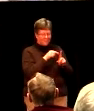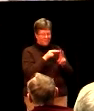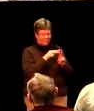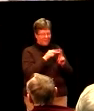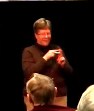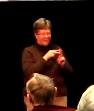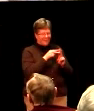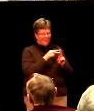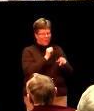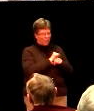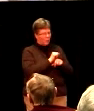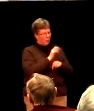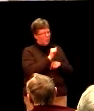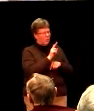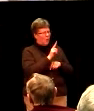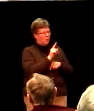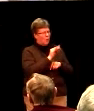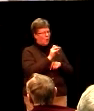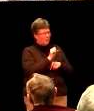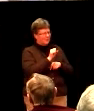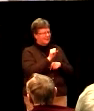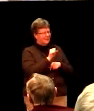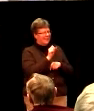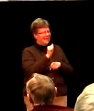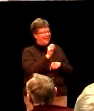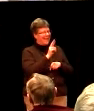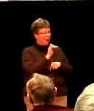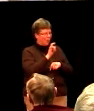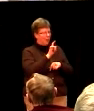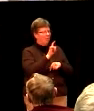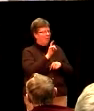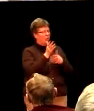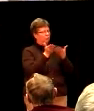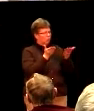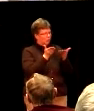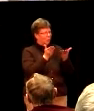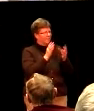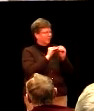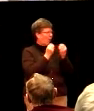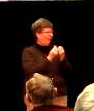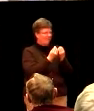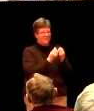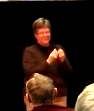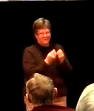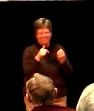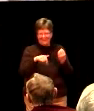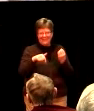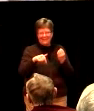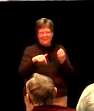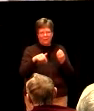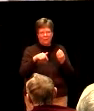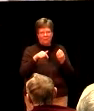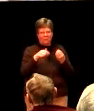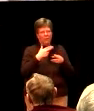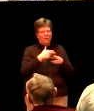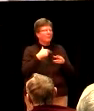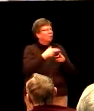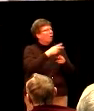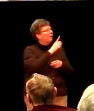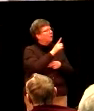Autonomous Aerial Systems Office, the AASO, here on campus, which you might hear kind of referred to as the drone